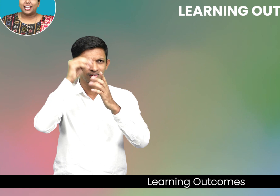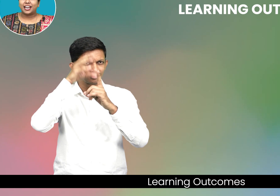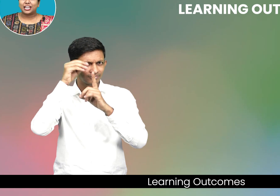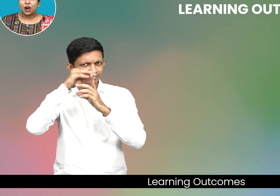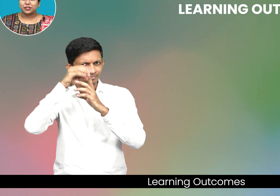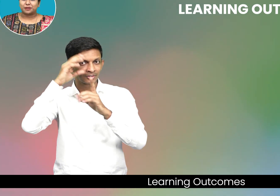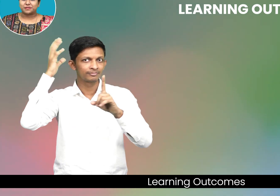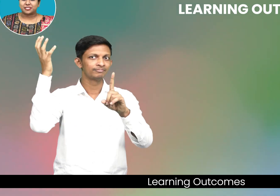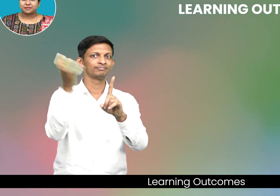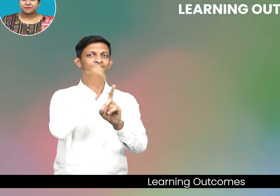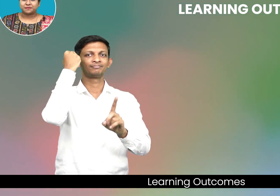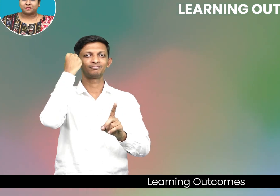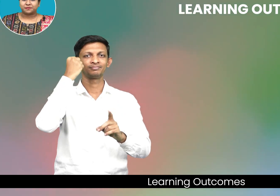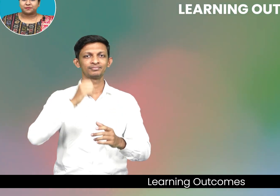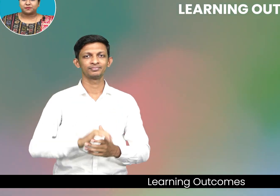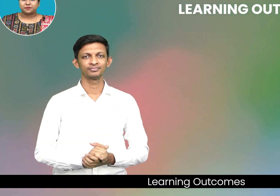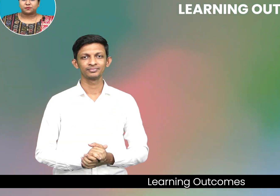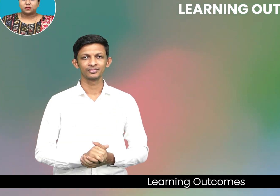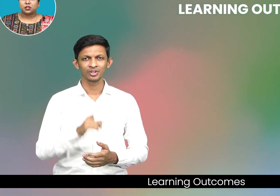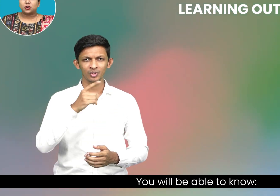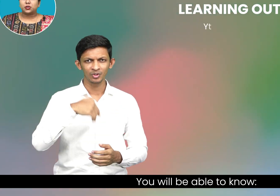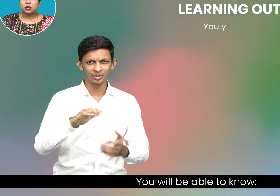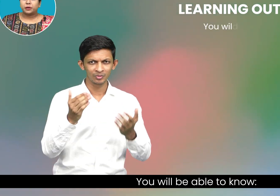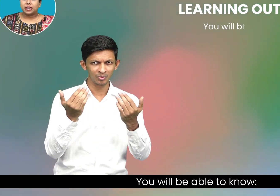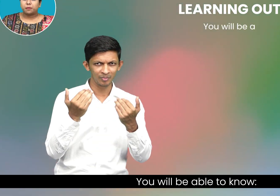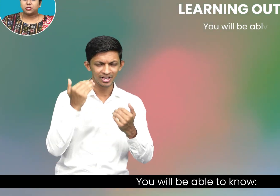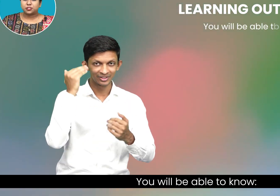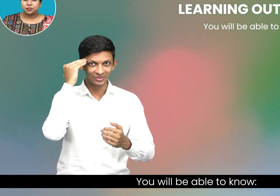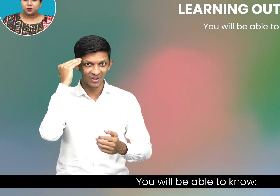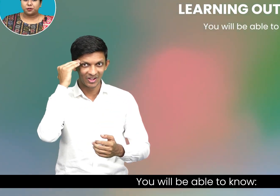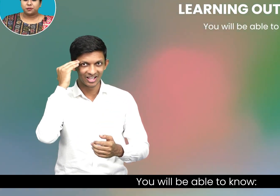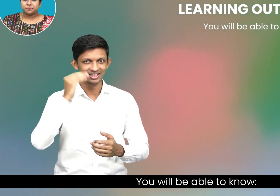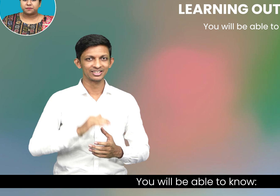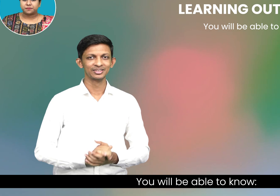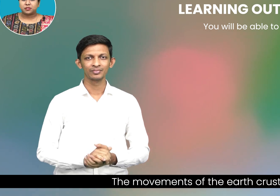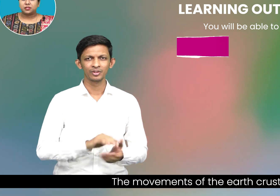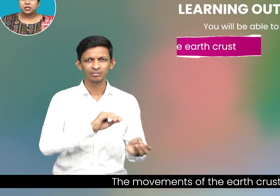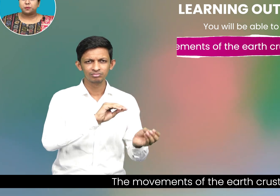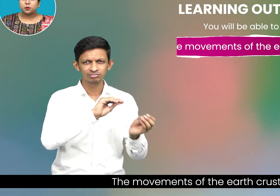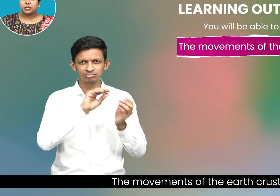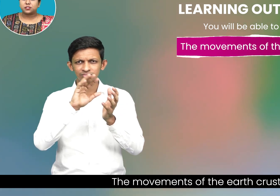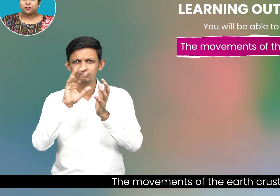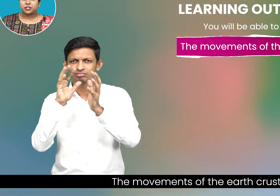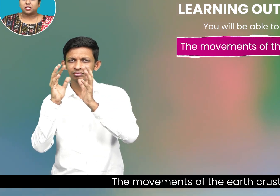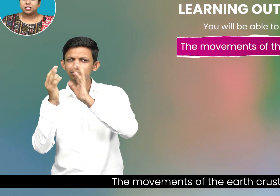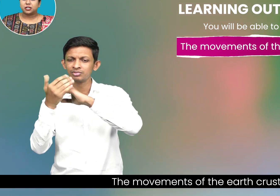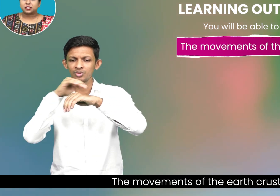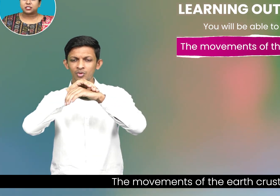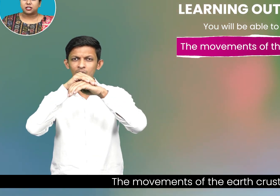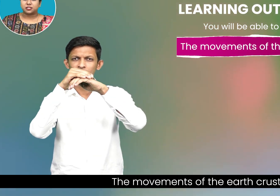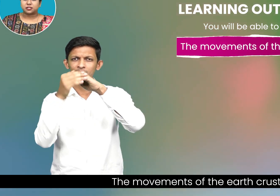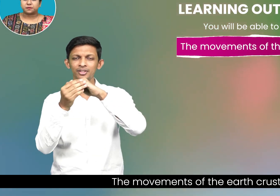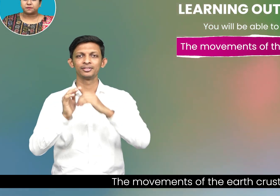Learning outcomes. You will be able to know the movements of the